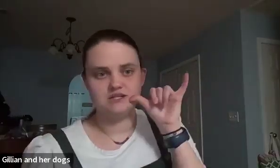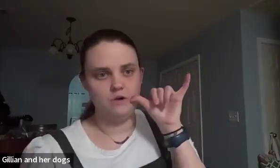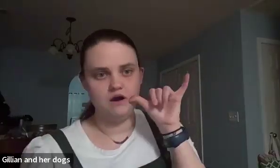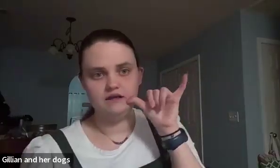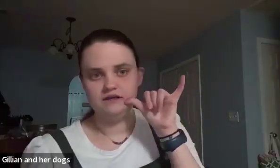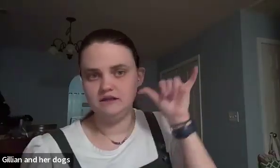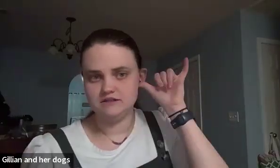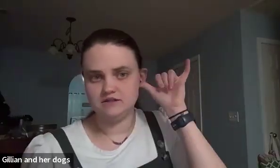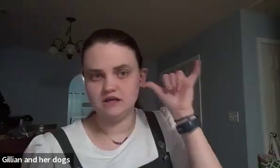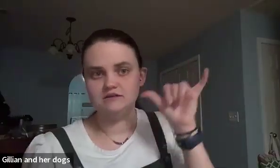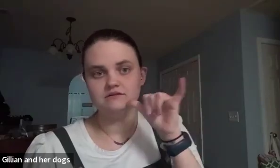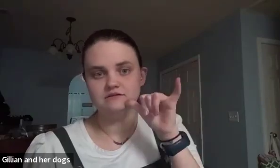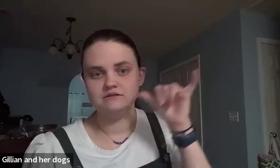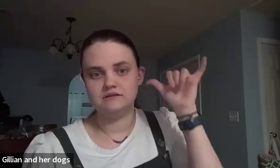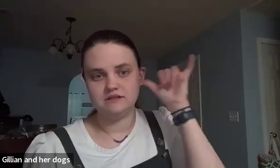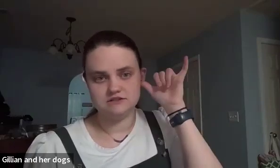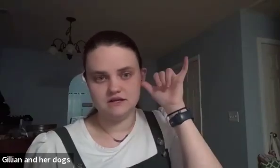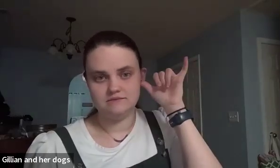just a Y. Yesterday. Yesterday.